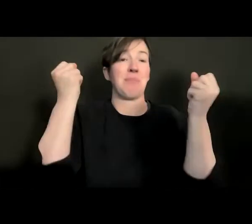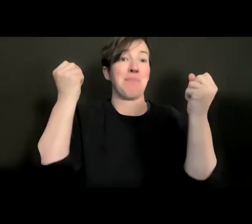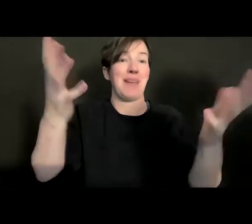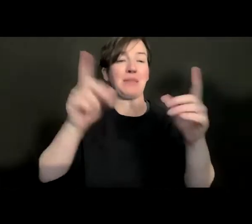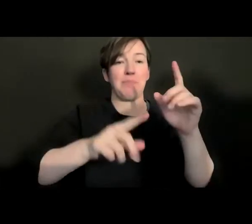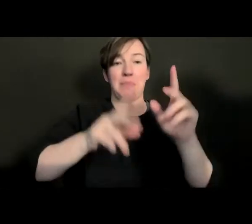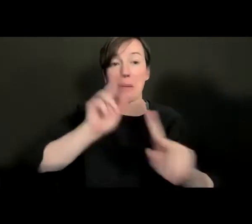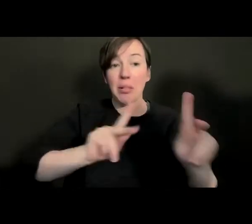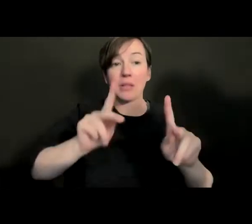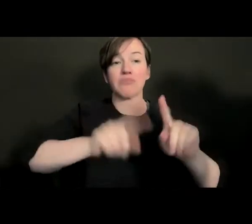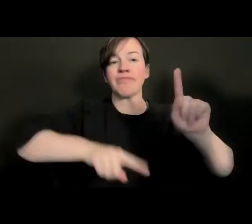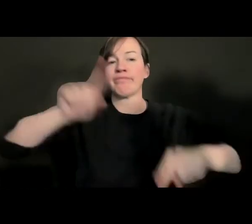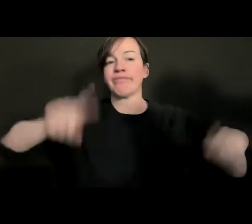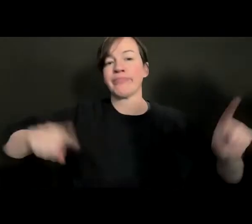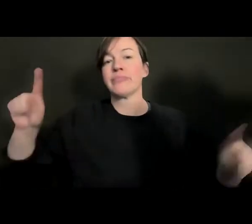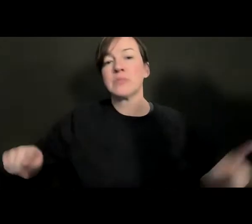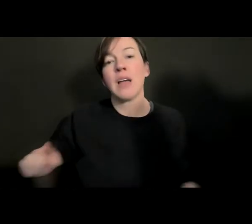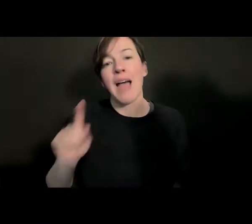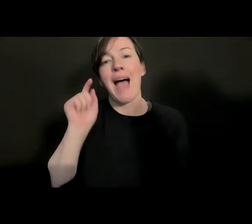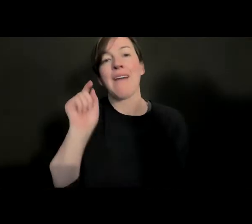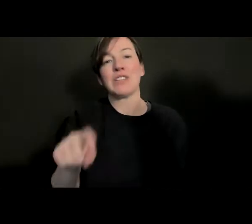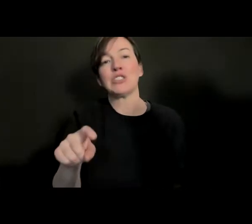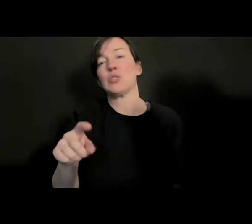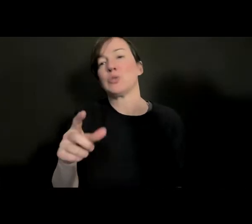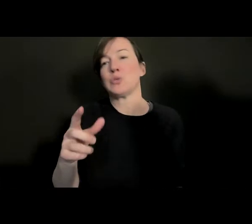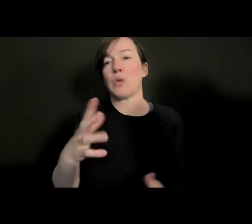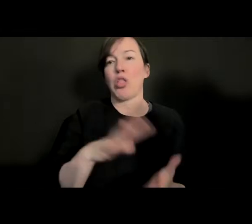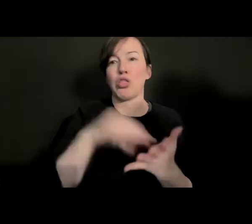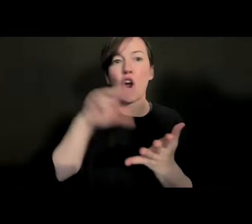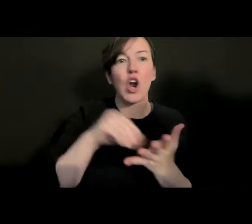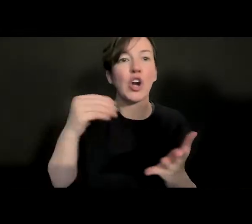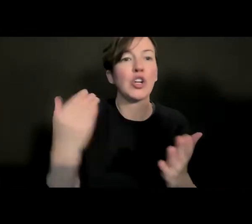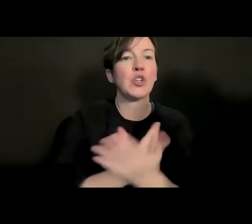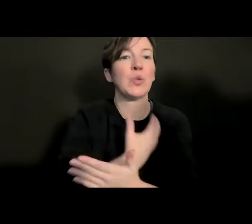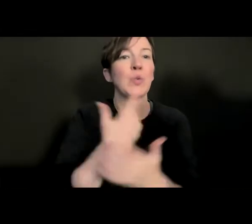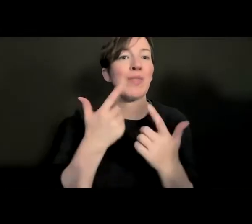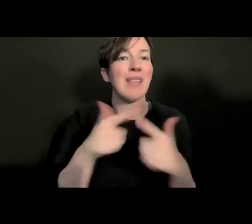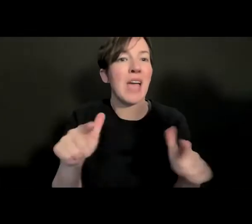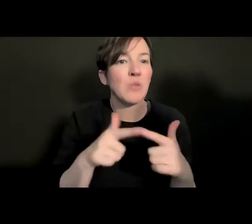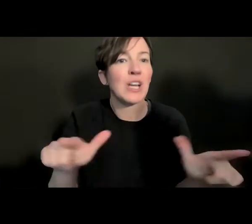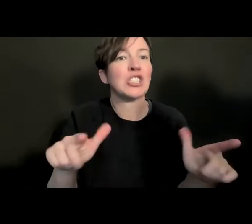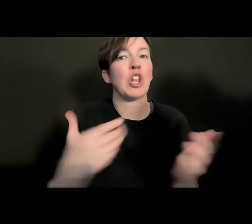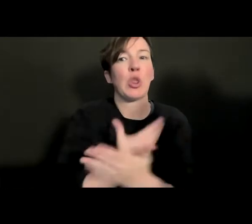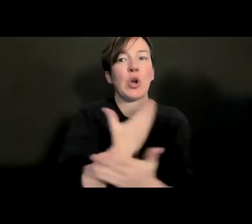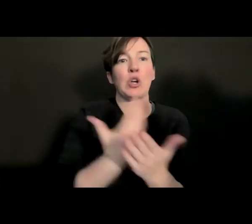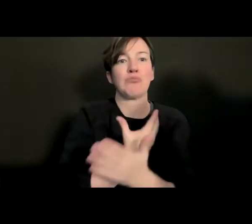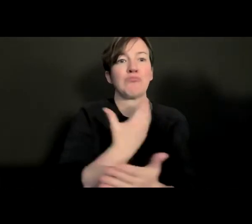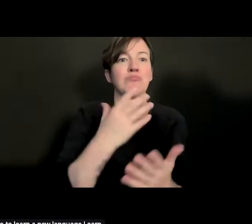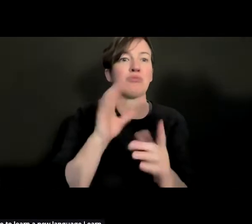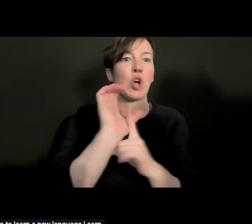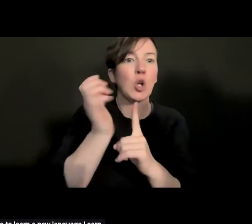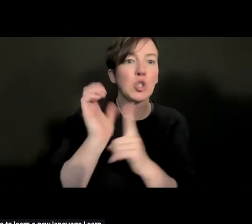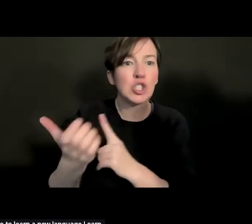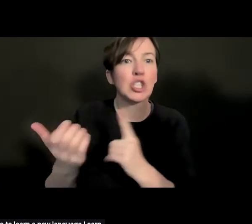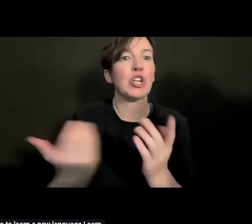is, having to learn a new language and learn the culture of the new